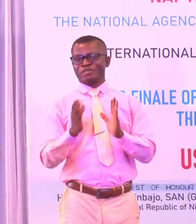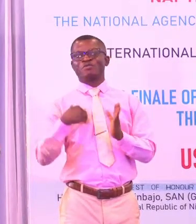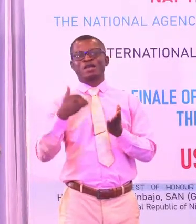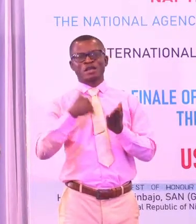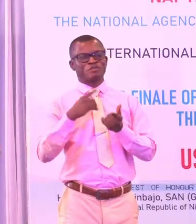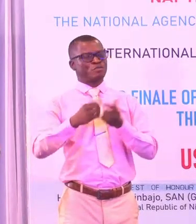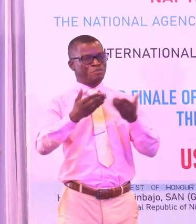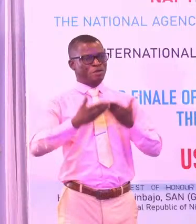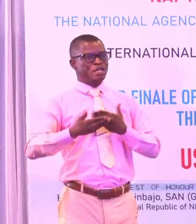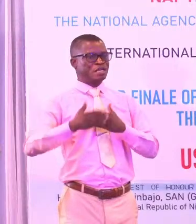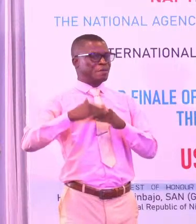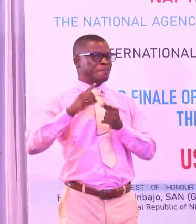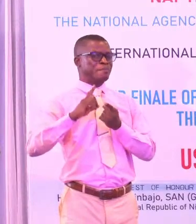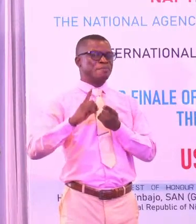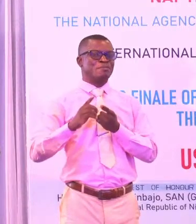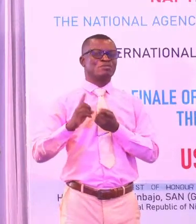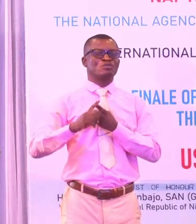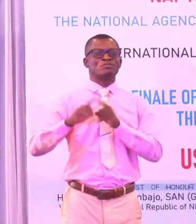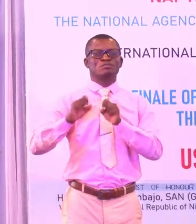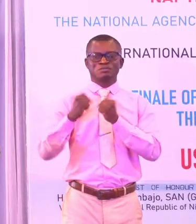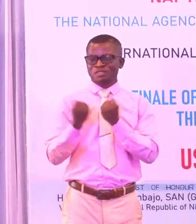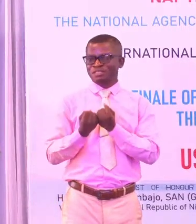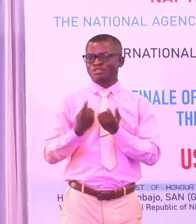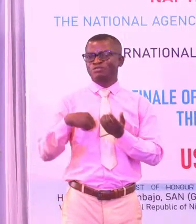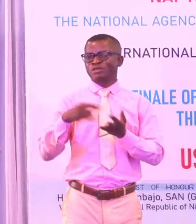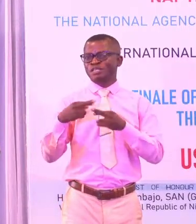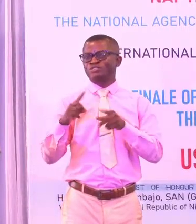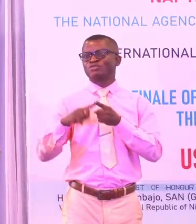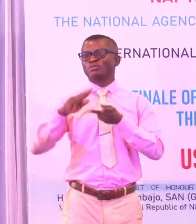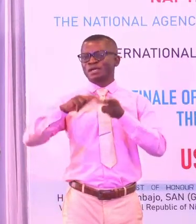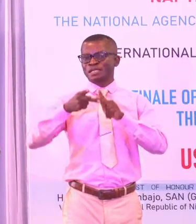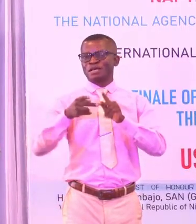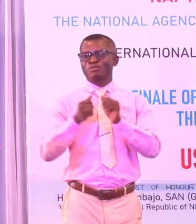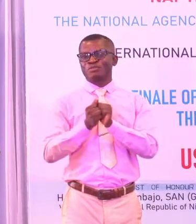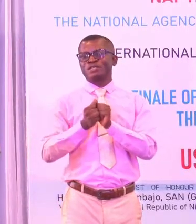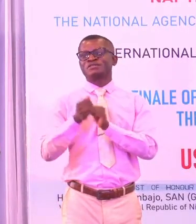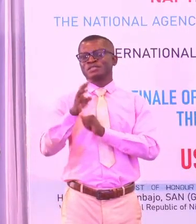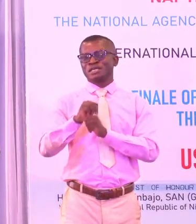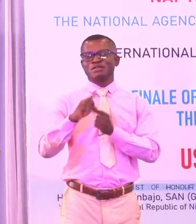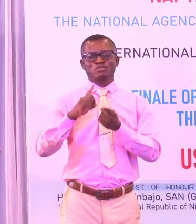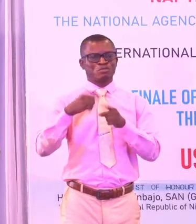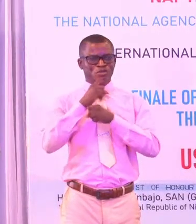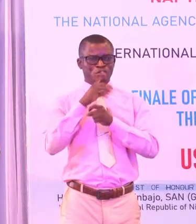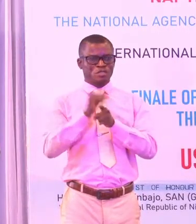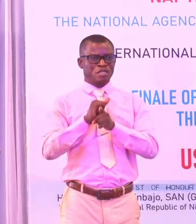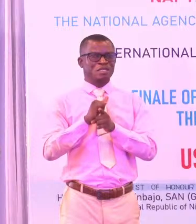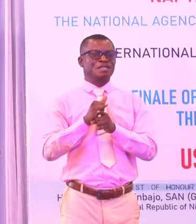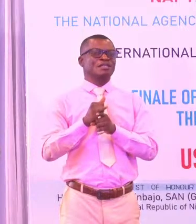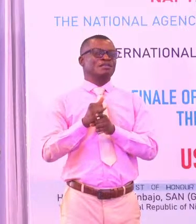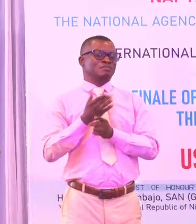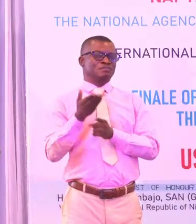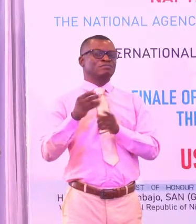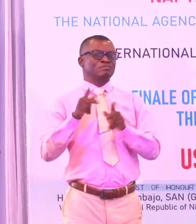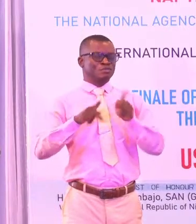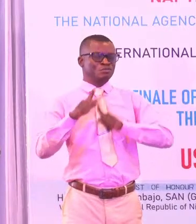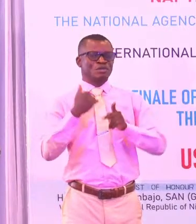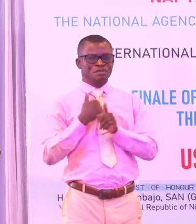own commitment that we will partner with NAPTIP to make sure these people are properly integrated back into the